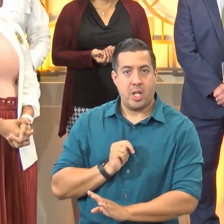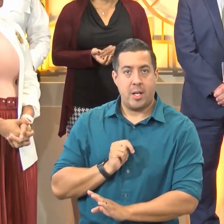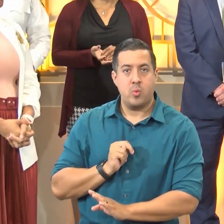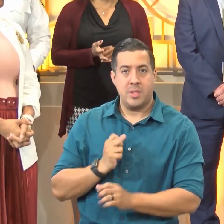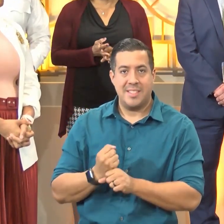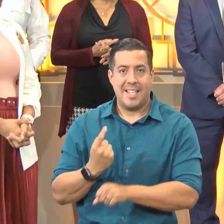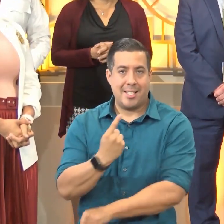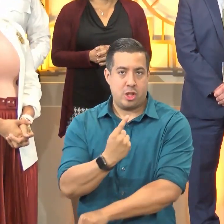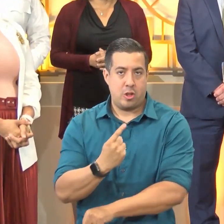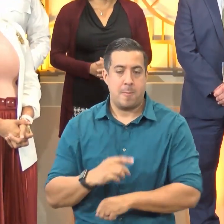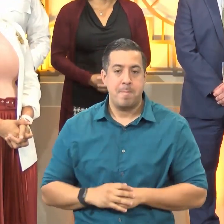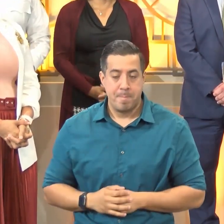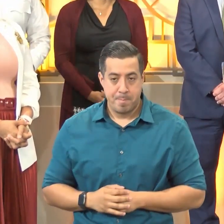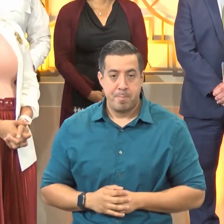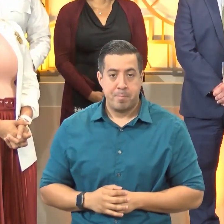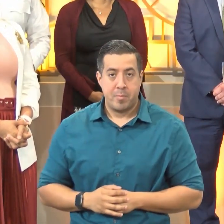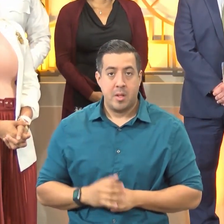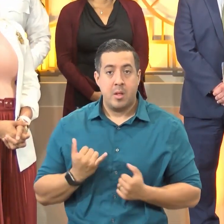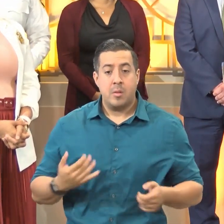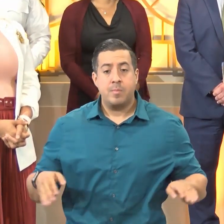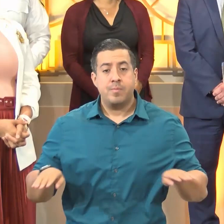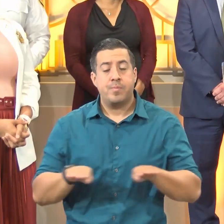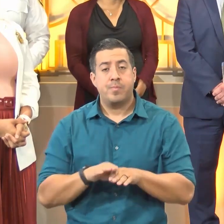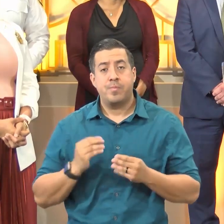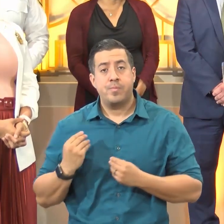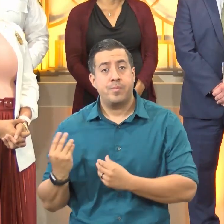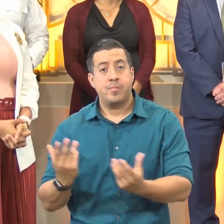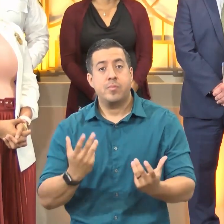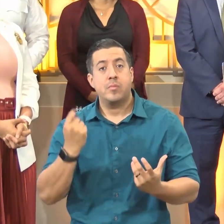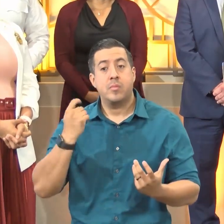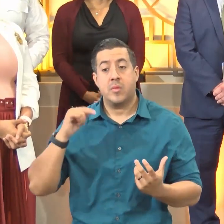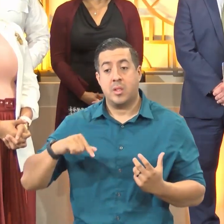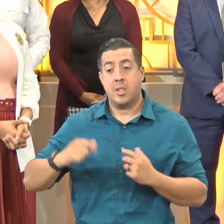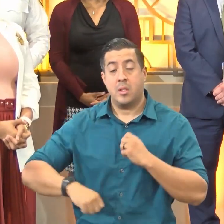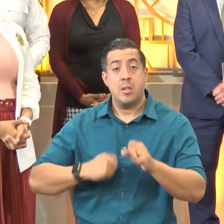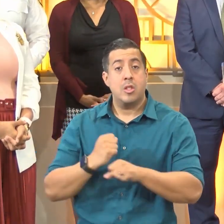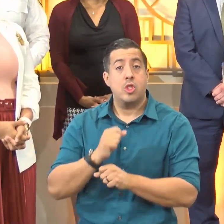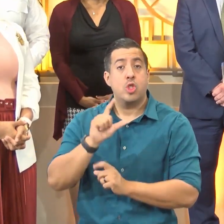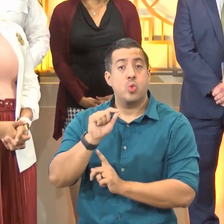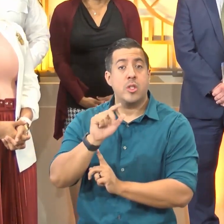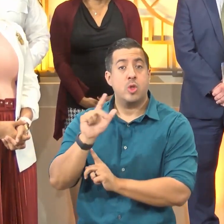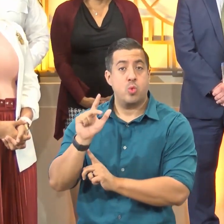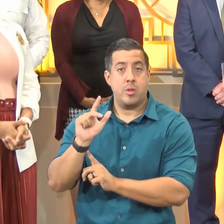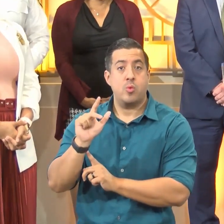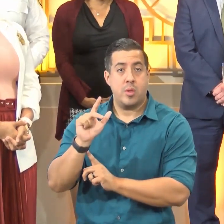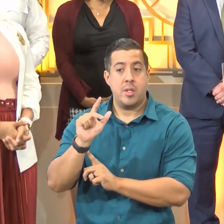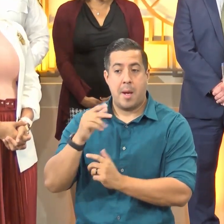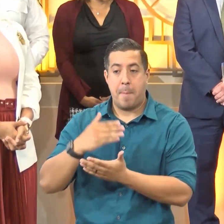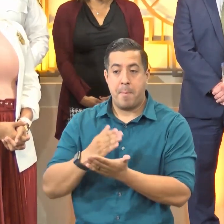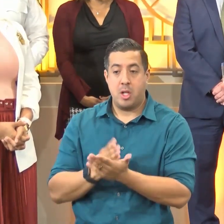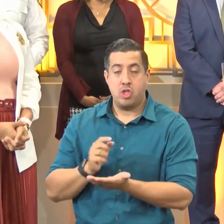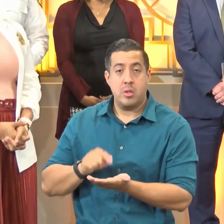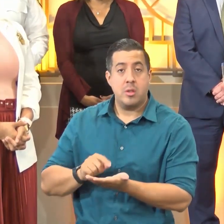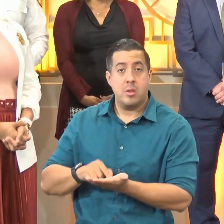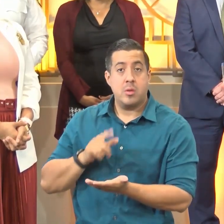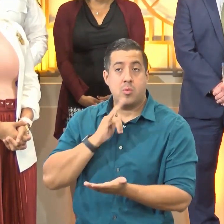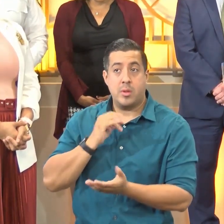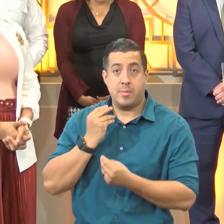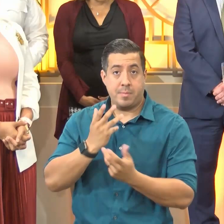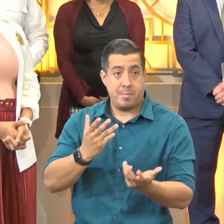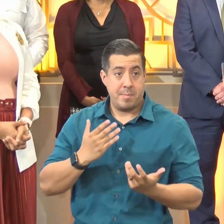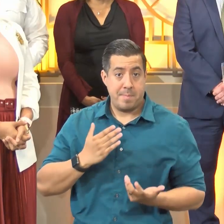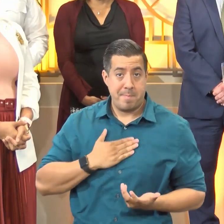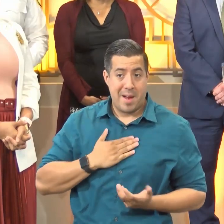of next year. In closing, the fiscal year 2023 proposed budget is, in my case,